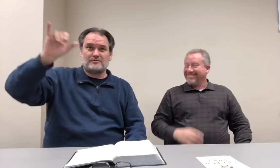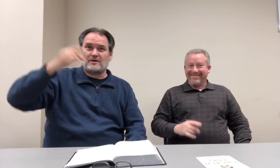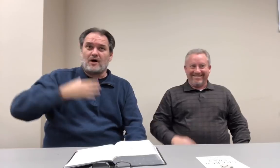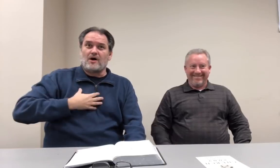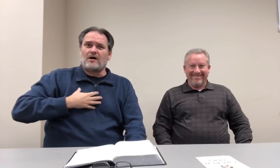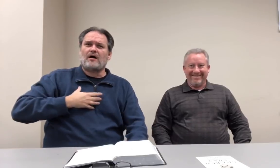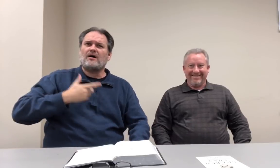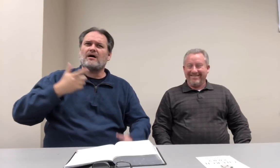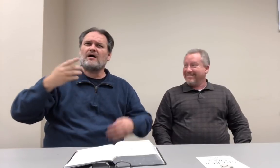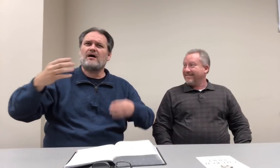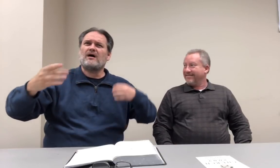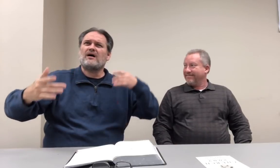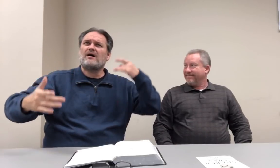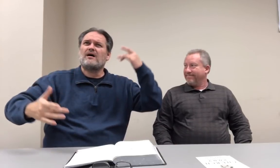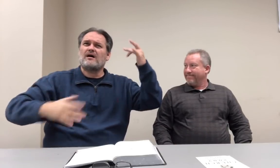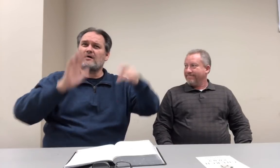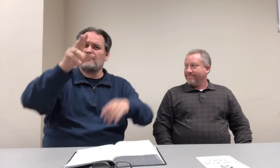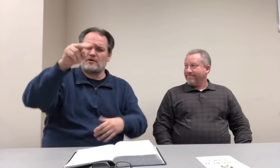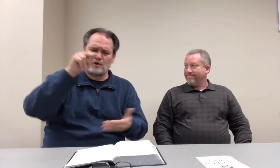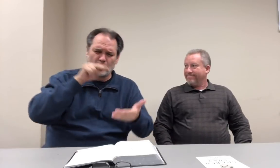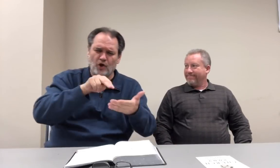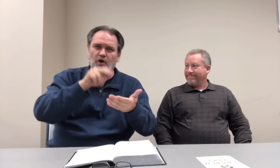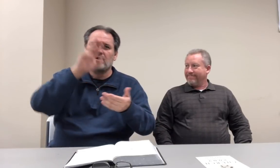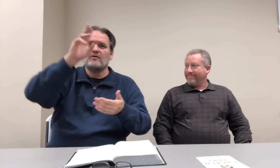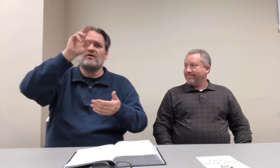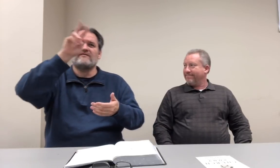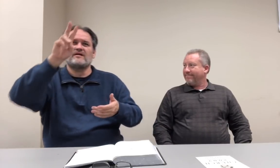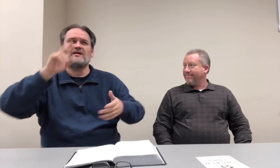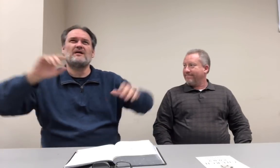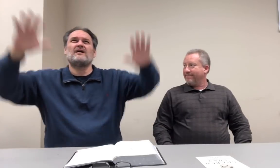But in what manner did he do it? How are we supposed to understand?